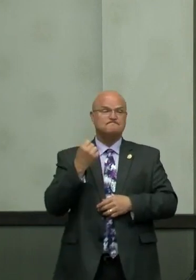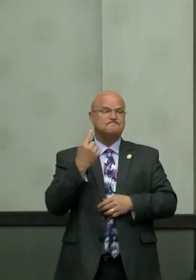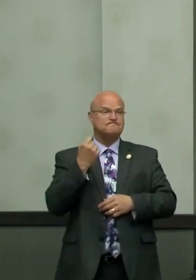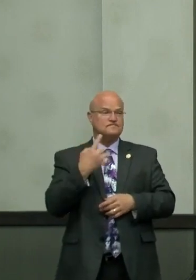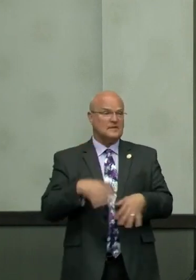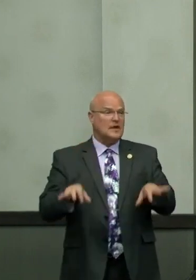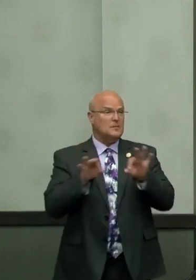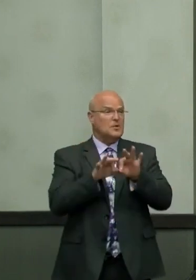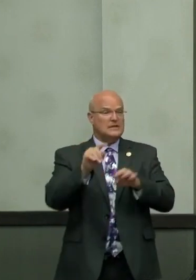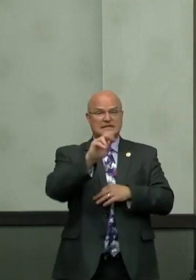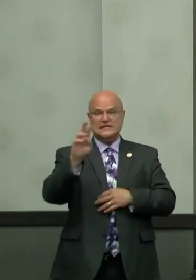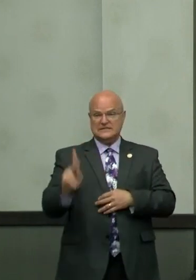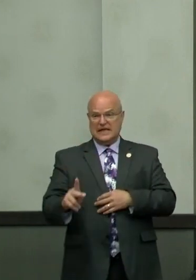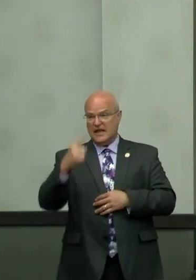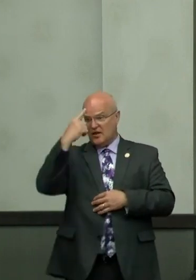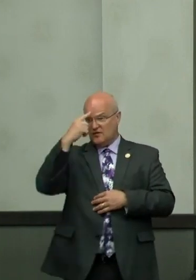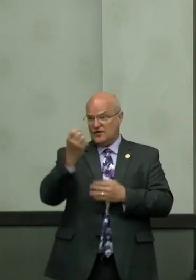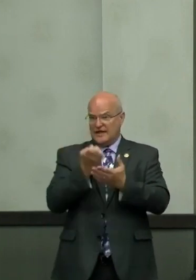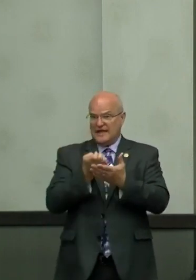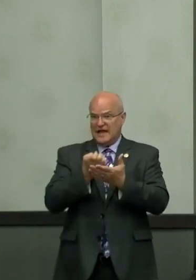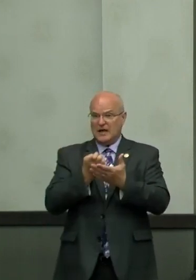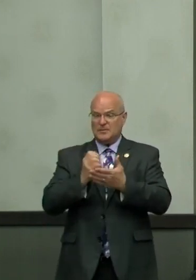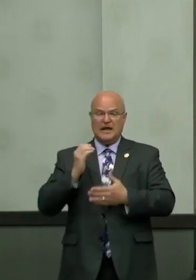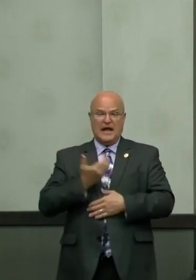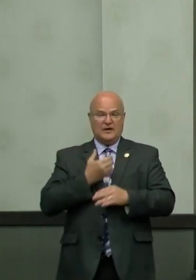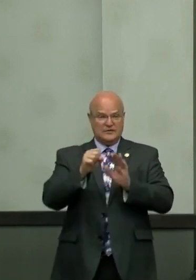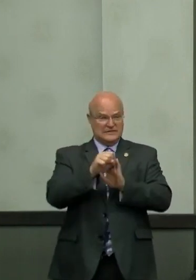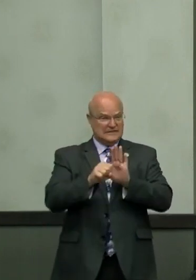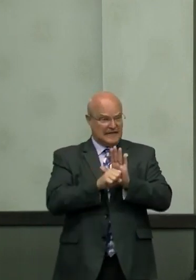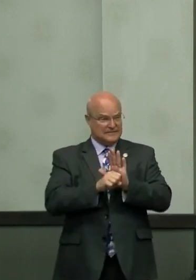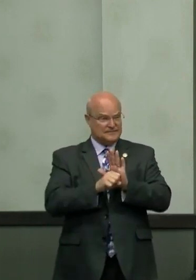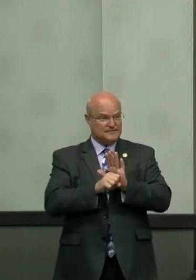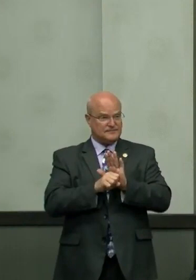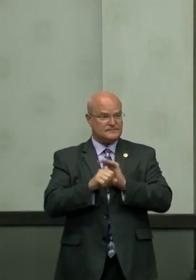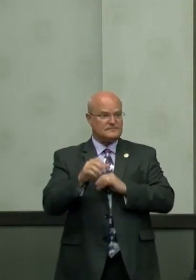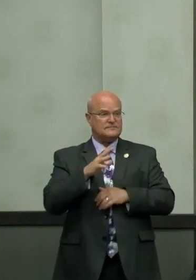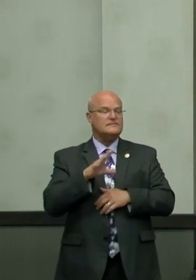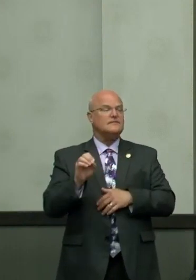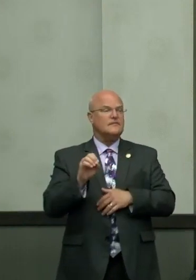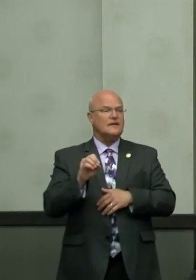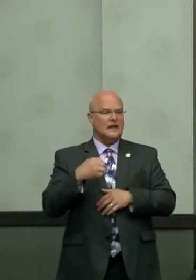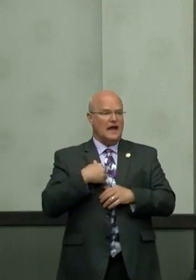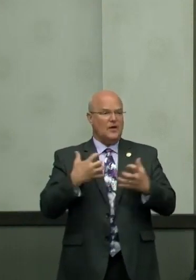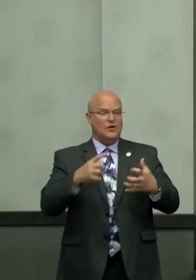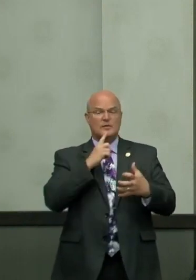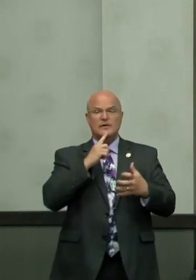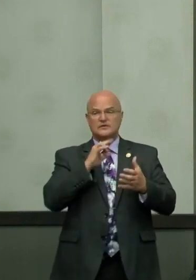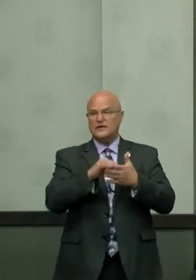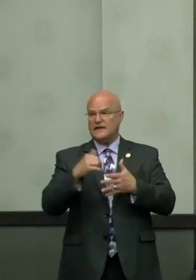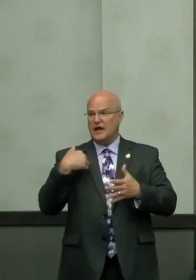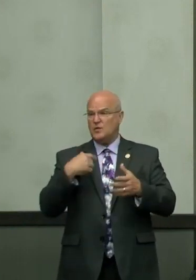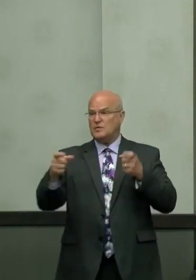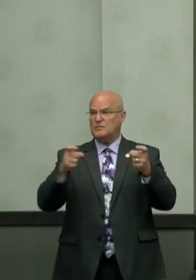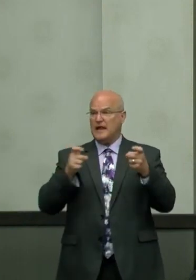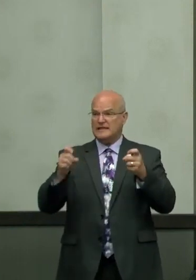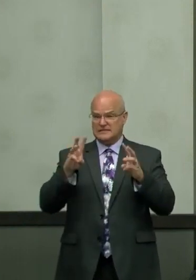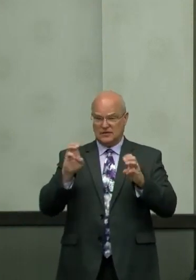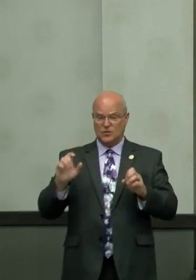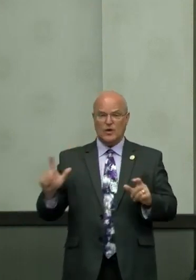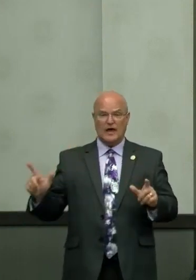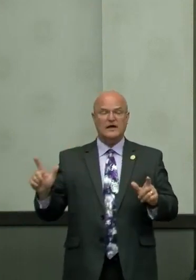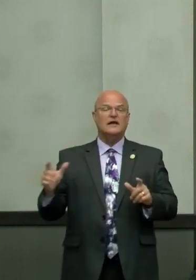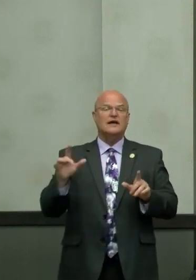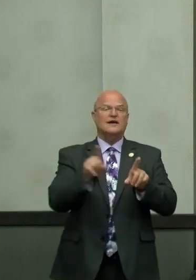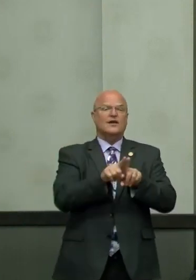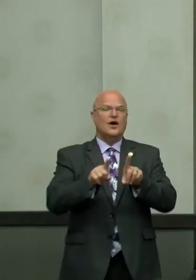how important Texarkana is to the economy of our state, and I want to make sure that we're managing it well,